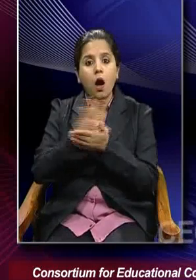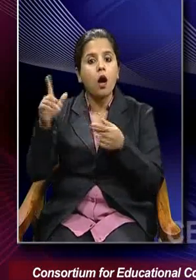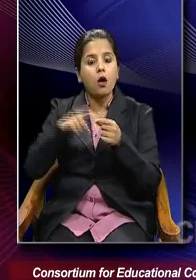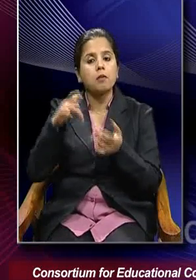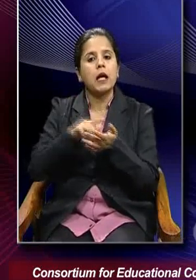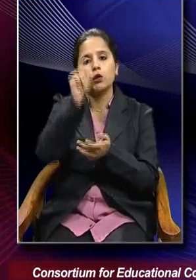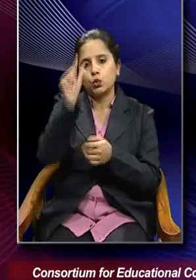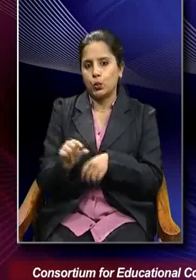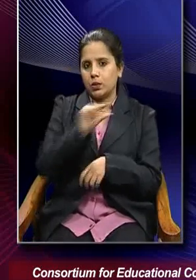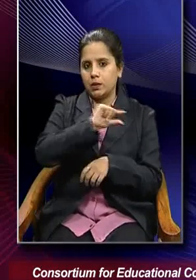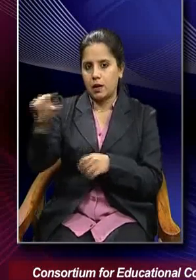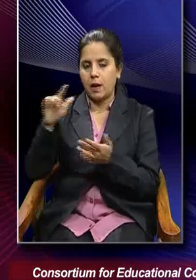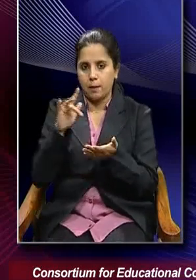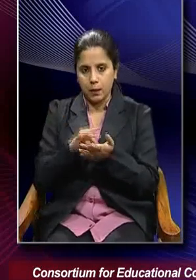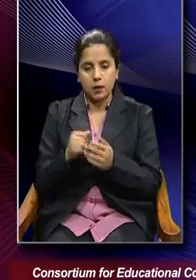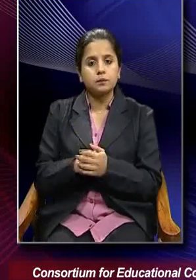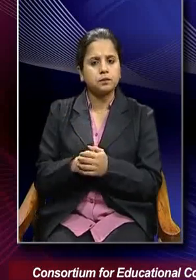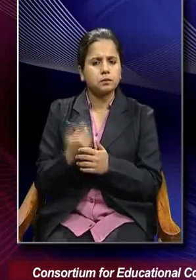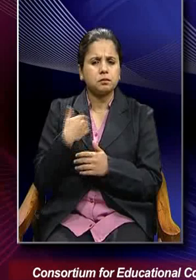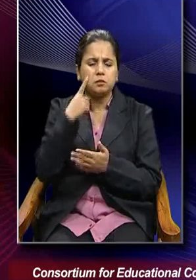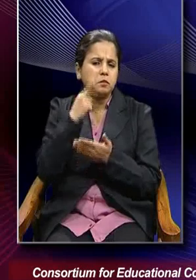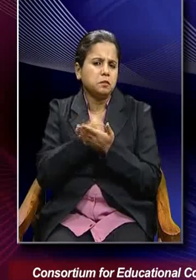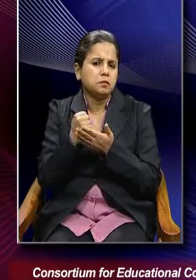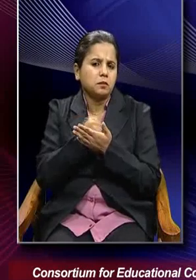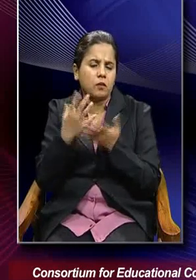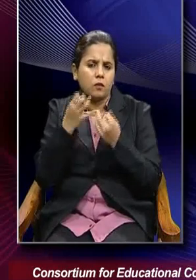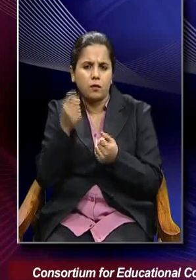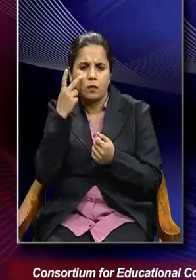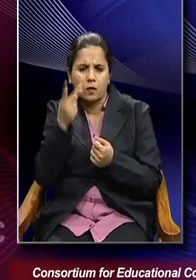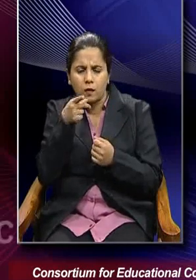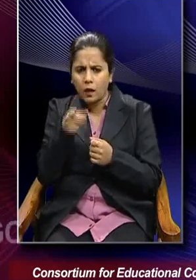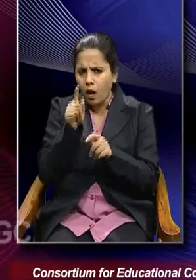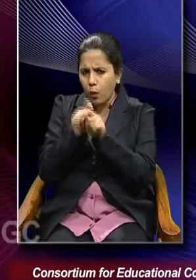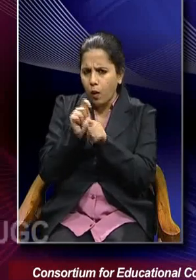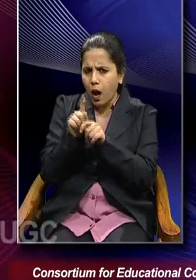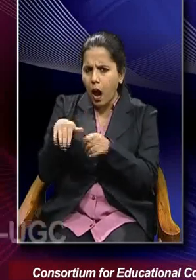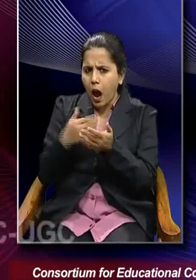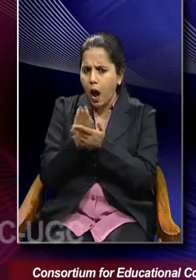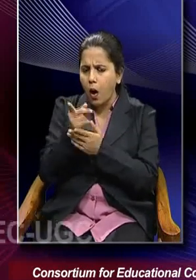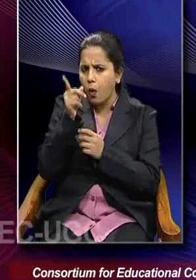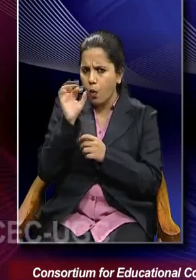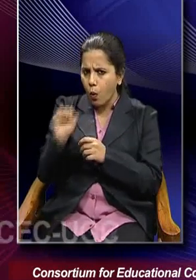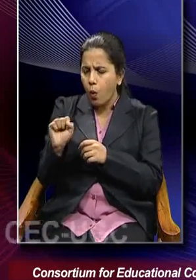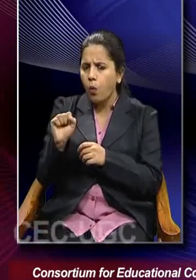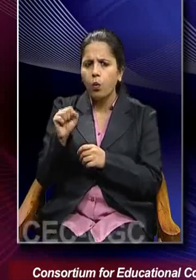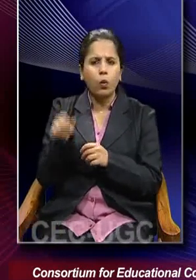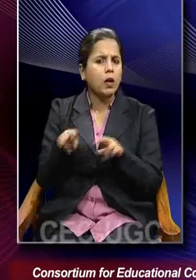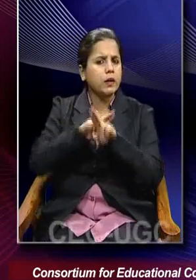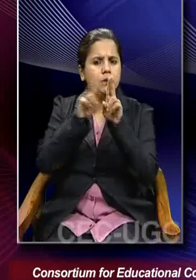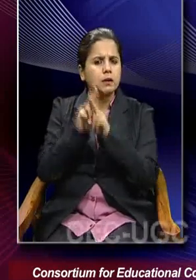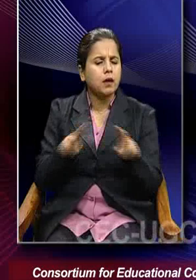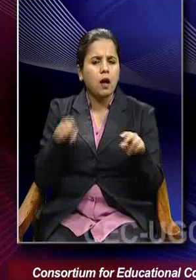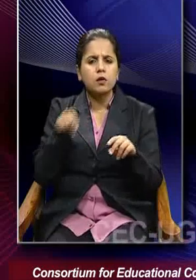Geneva, Switzerland. Now, when we try to understand the functioning of International Telecommunication Union,